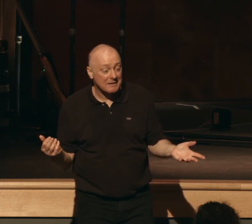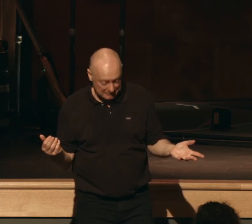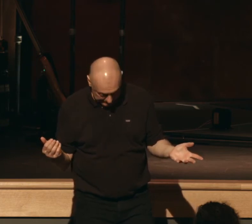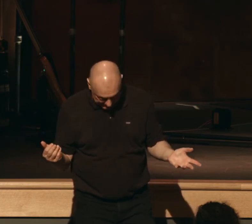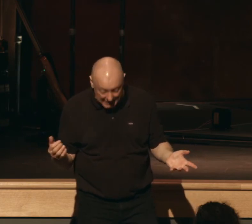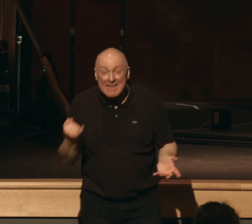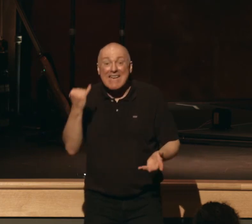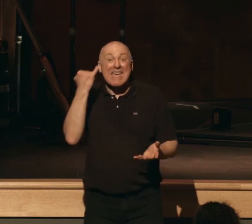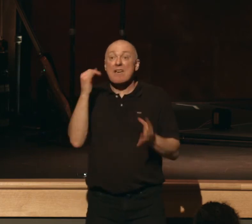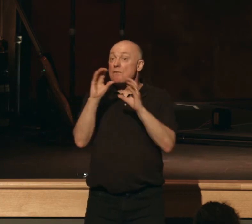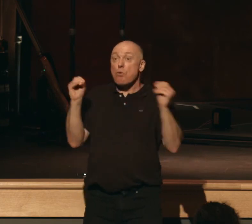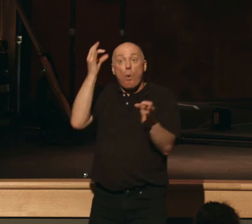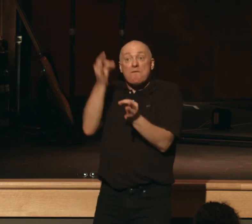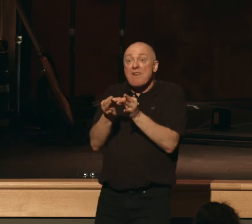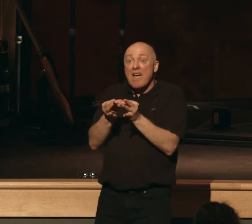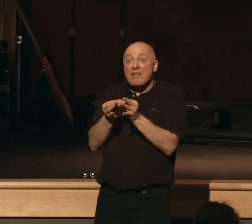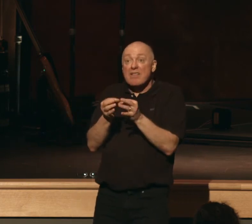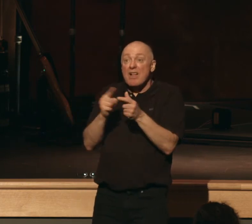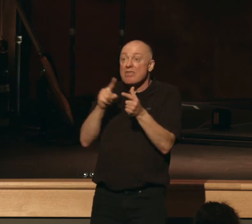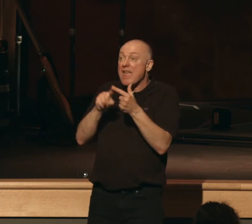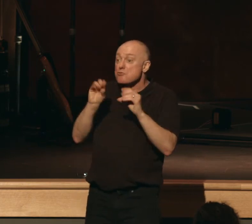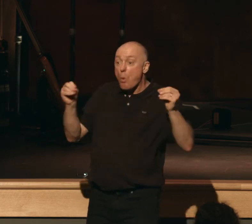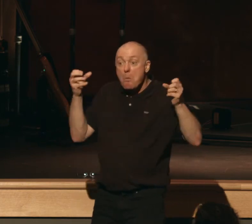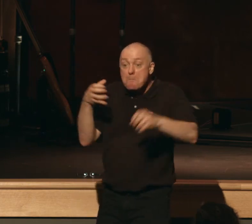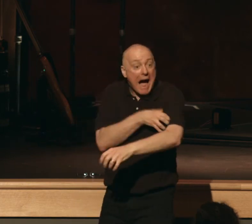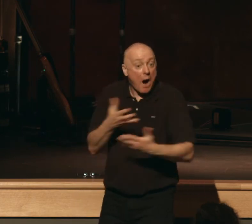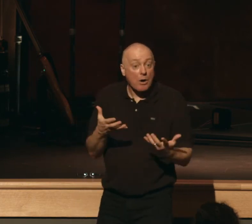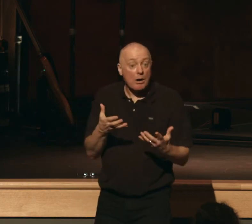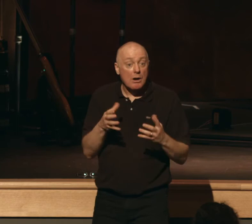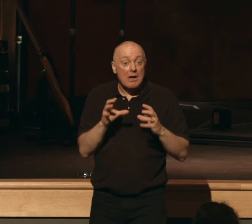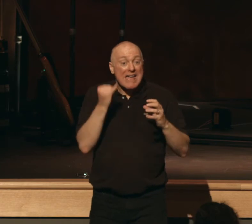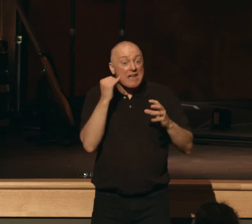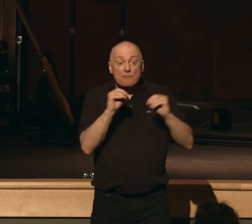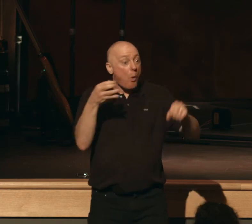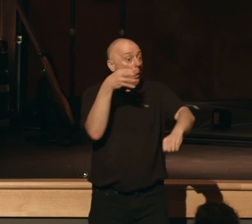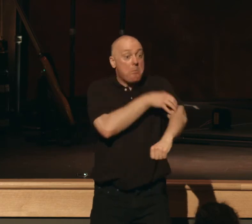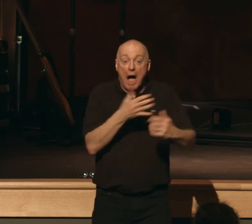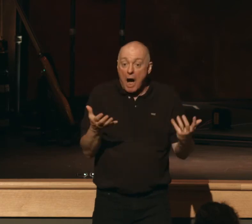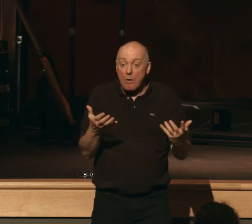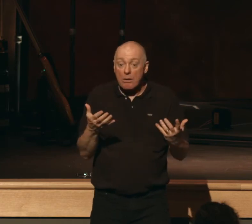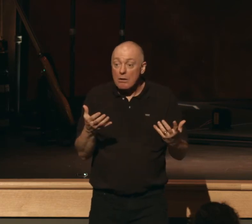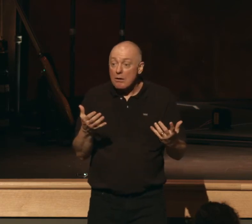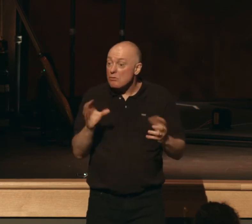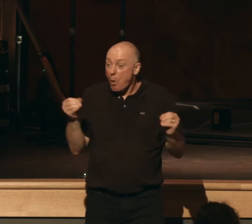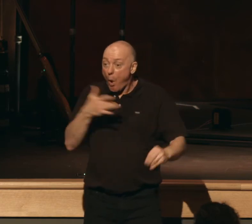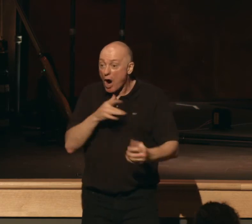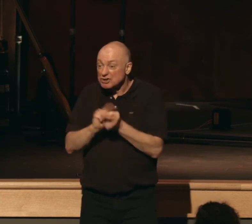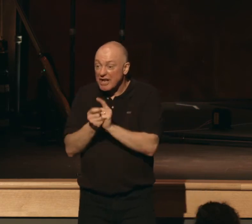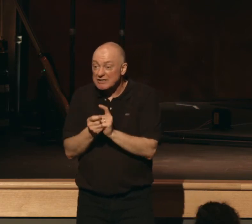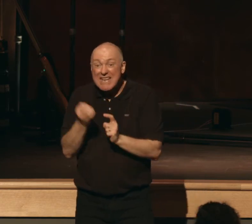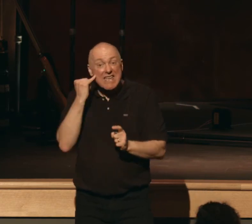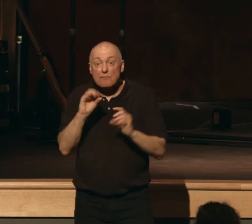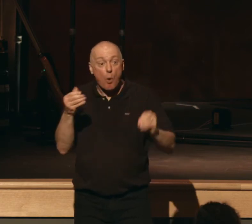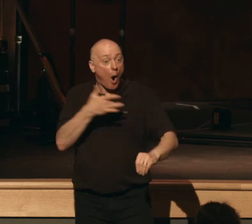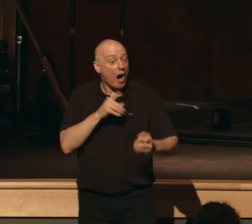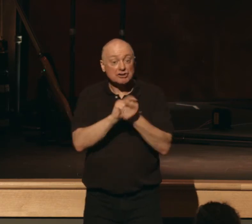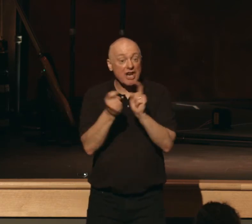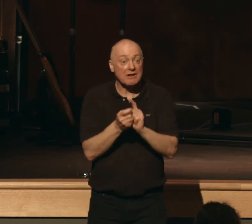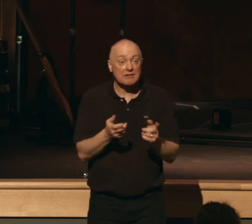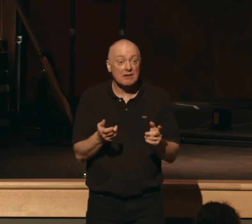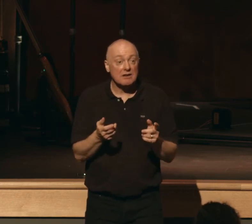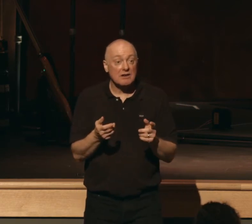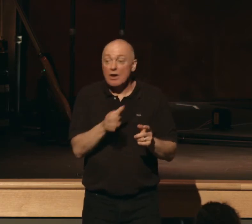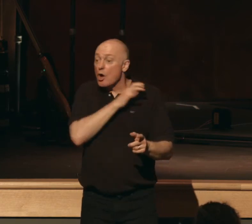If there's no faith, then there's no channel of power. If there's no channel of power, there's no heart change. If there's no heart change, there